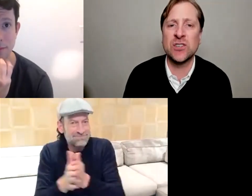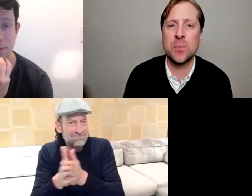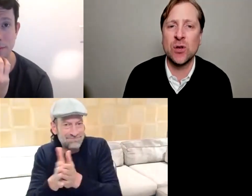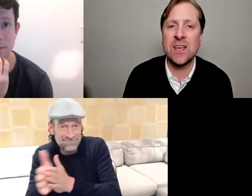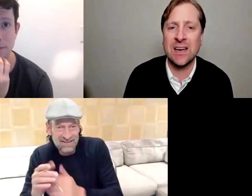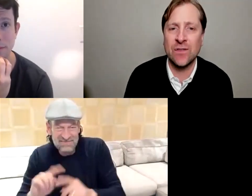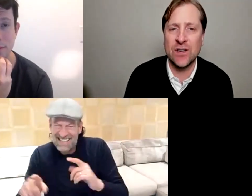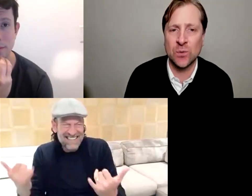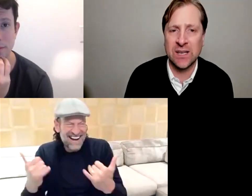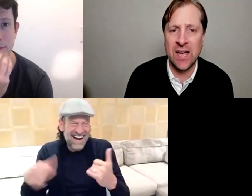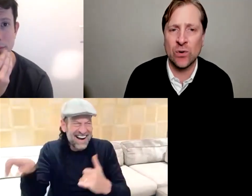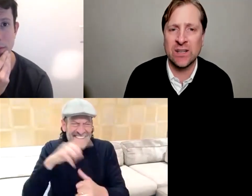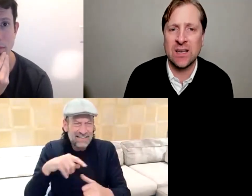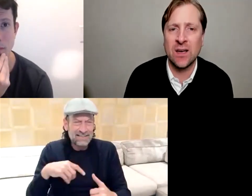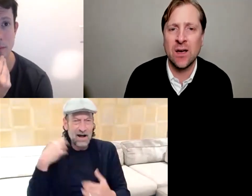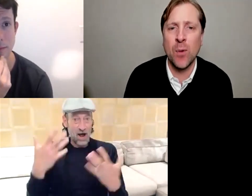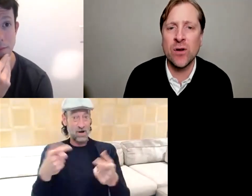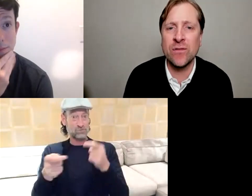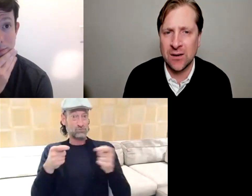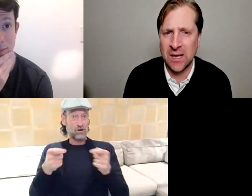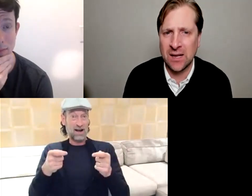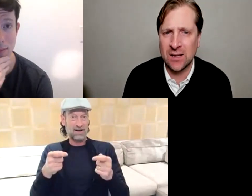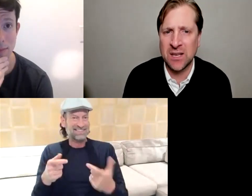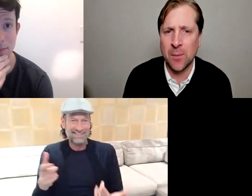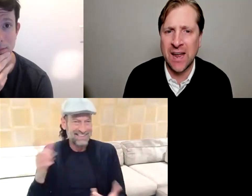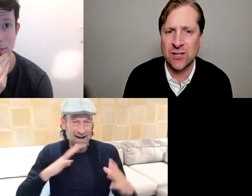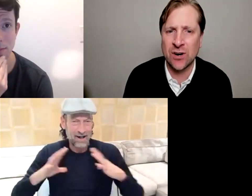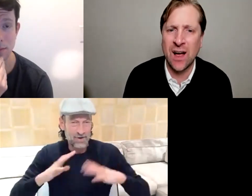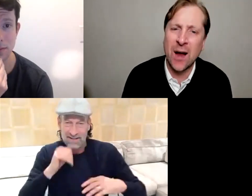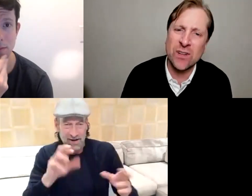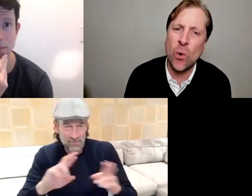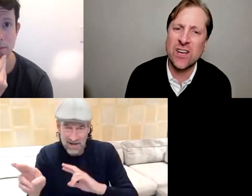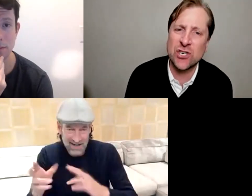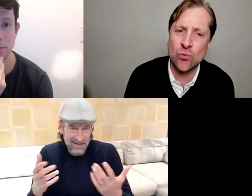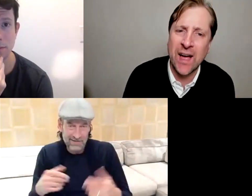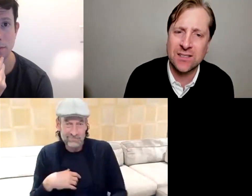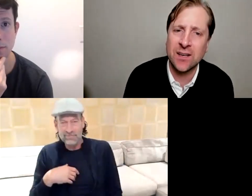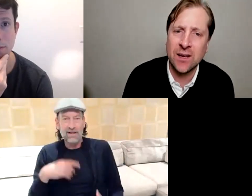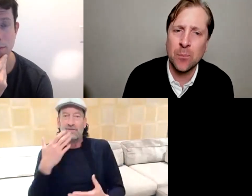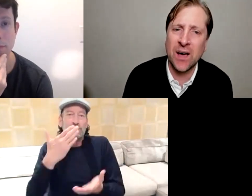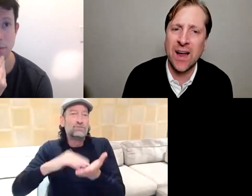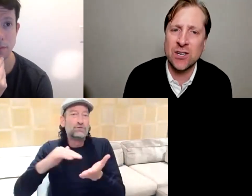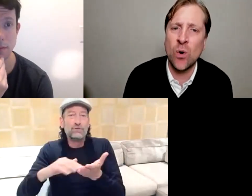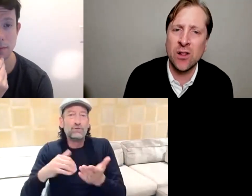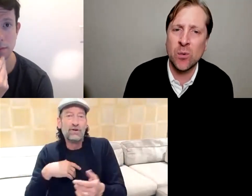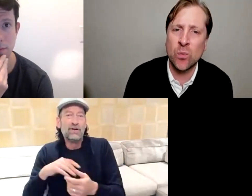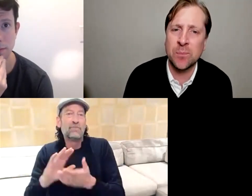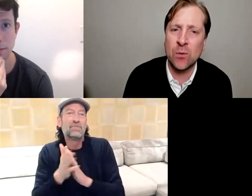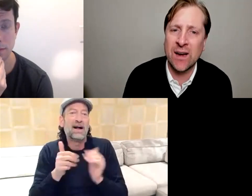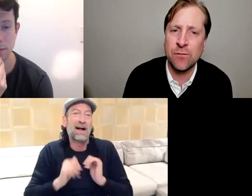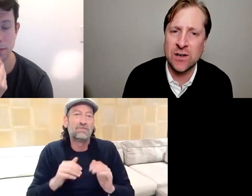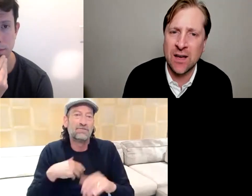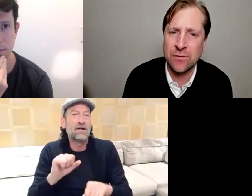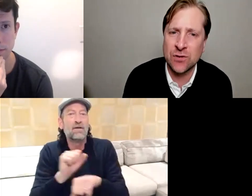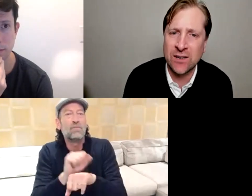was so much communicated visually. It really motivated me to become an actor. I really wanted to direct, but I knew Hollywood wouldn't be